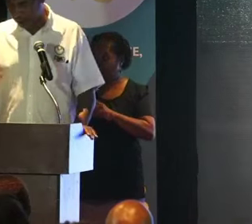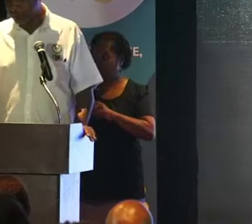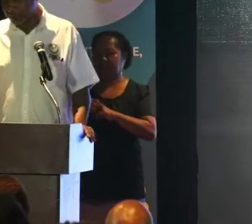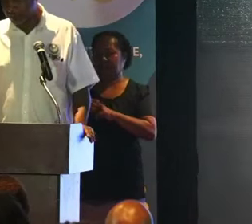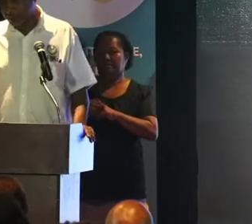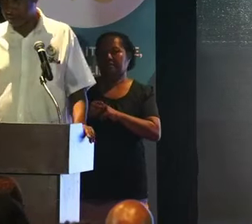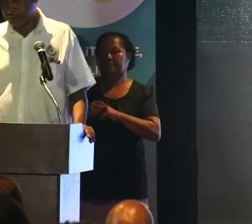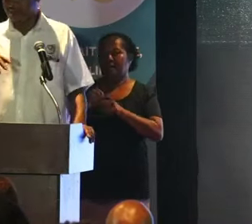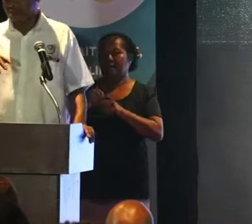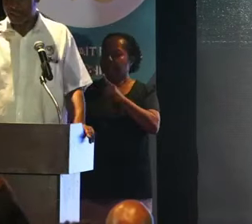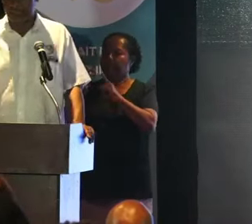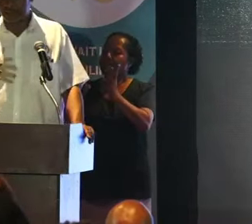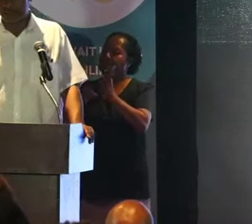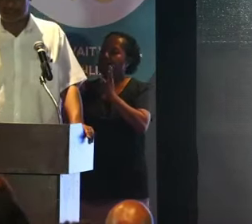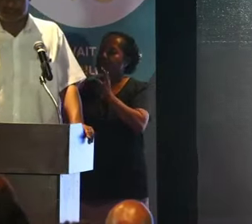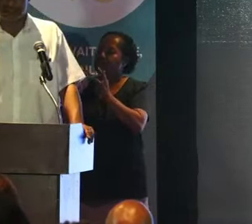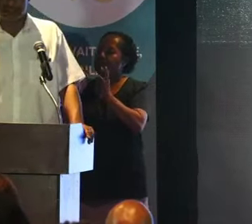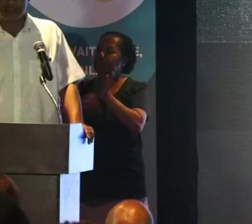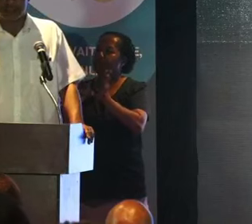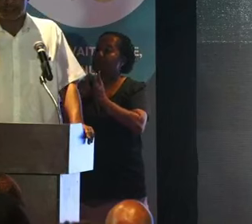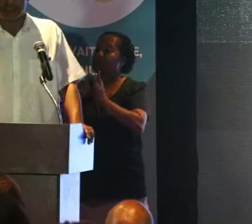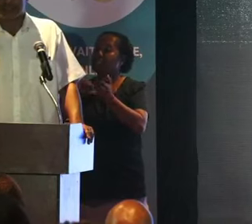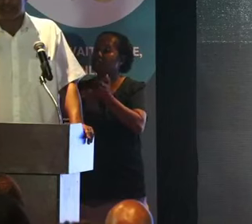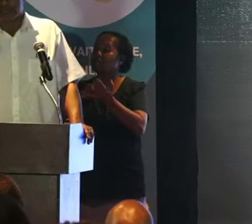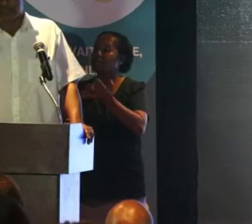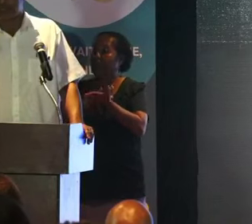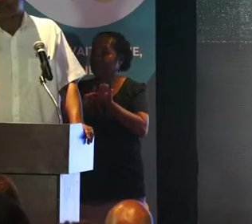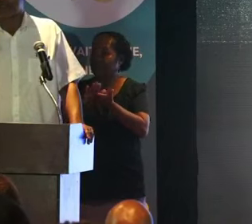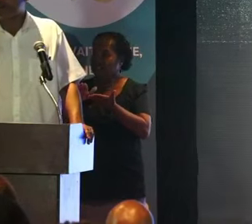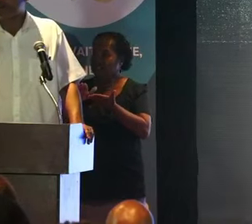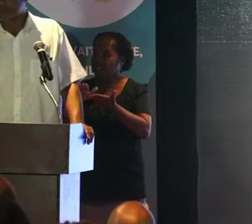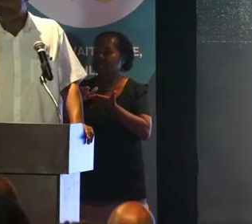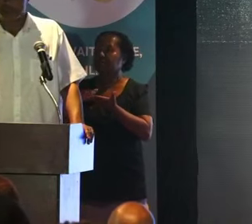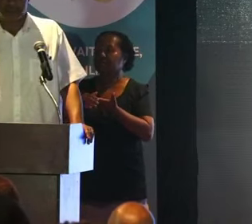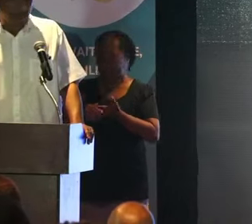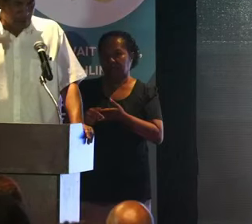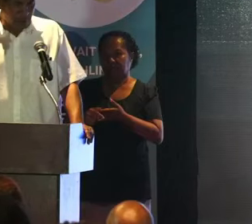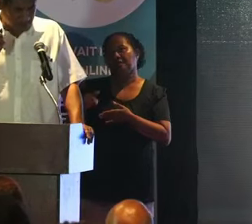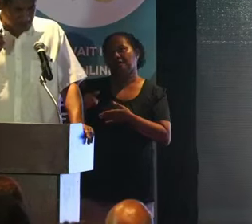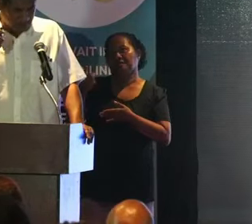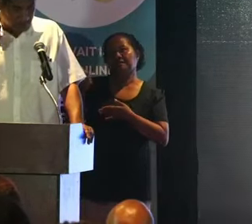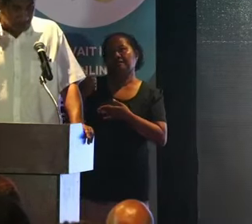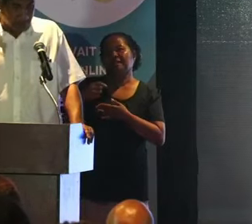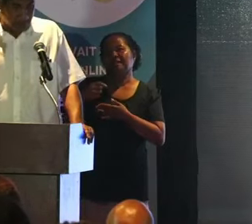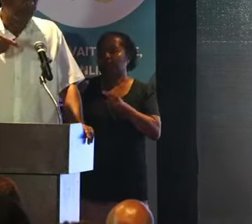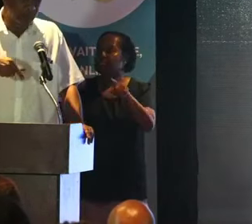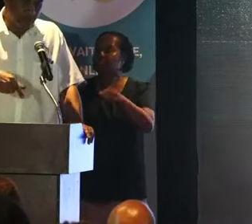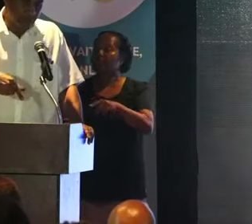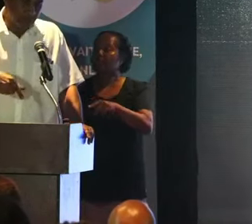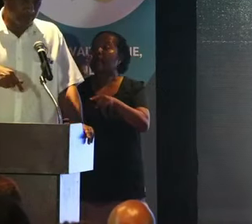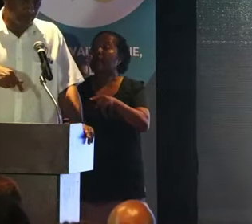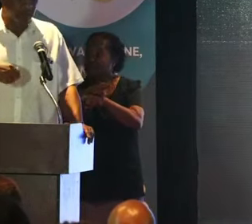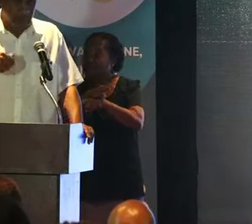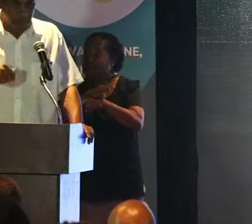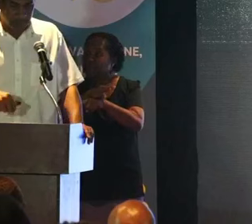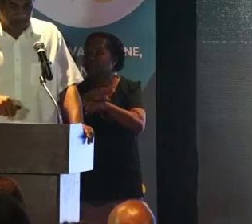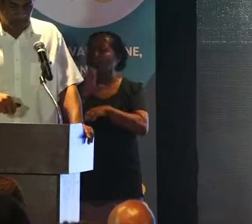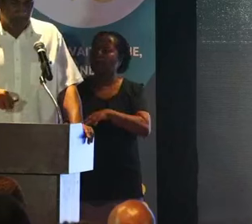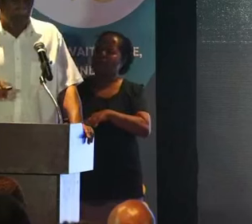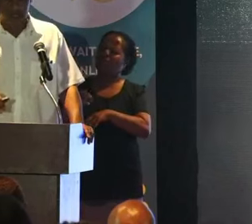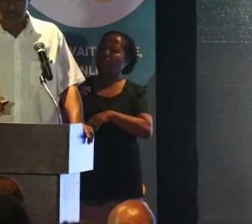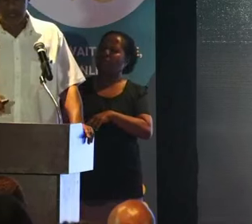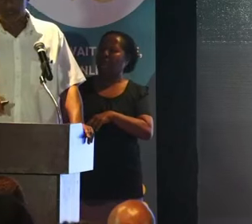No objections by any parties. If there are no objections, then you will have to come